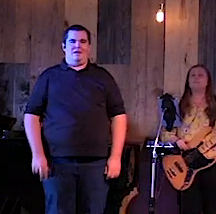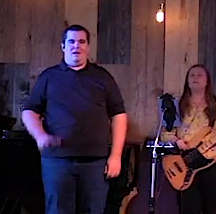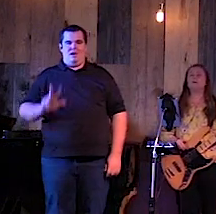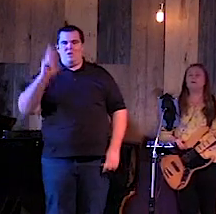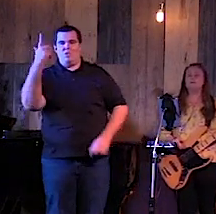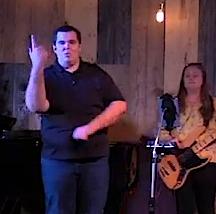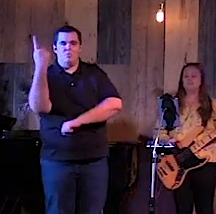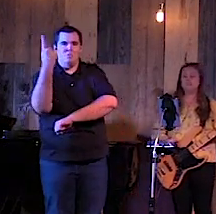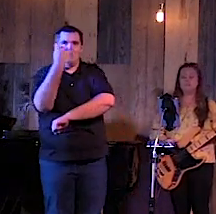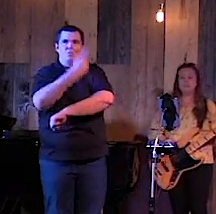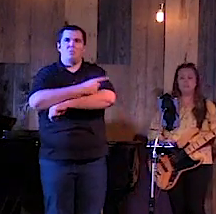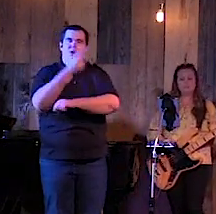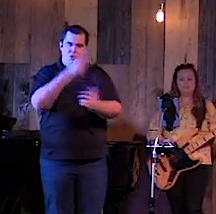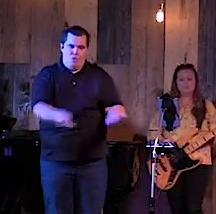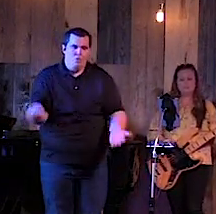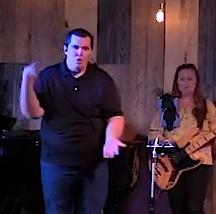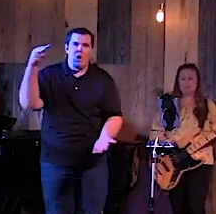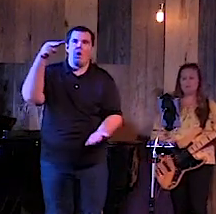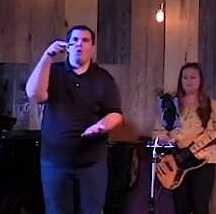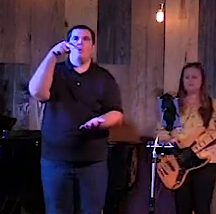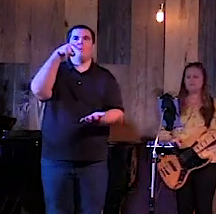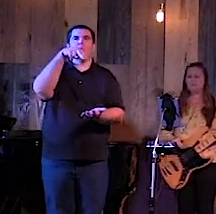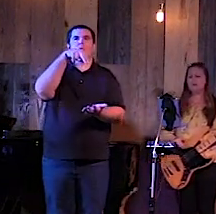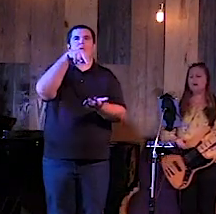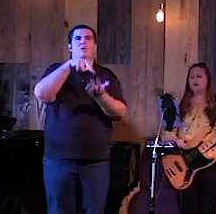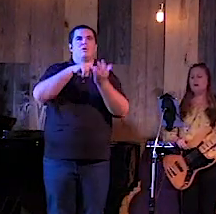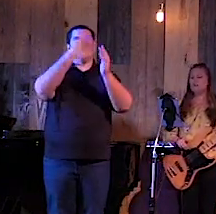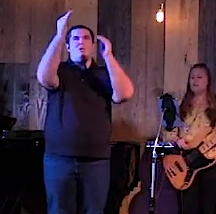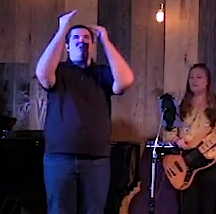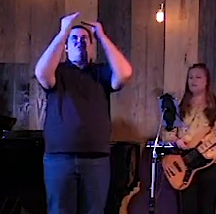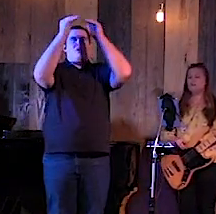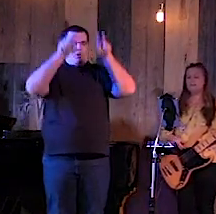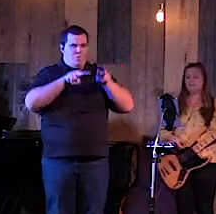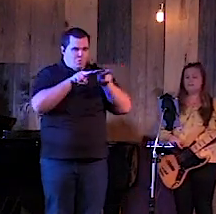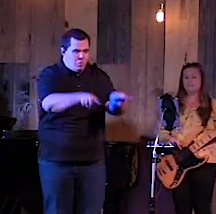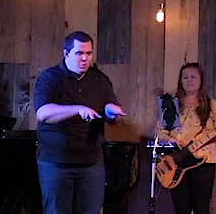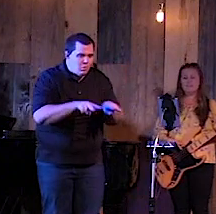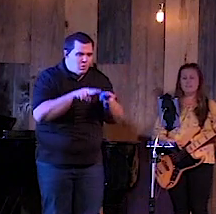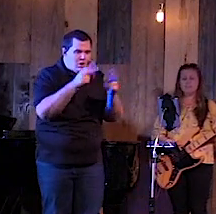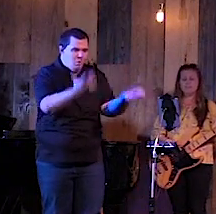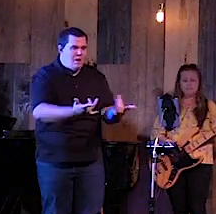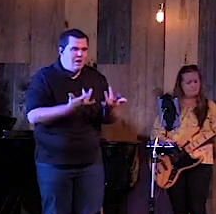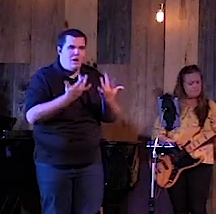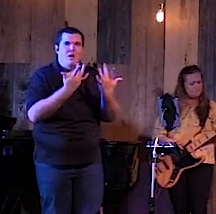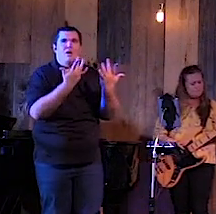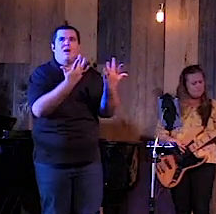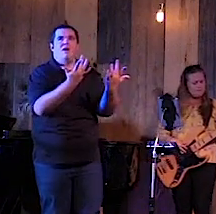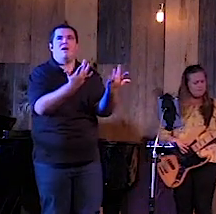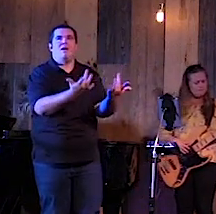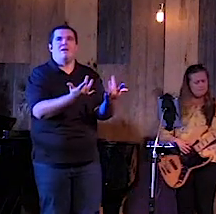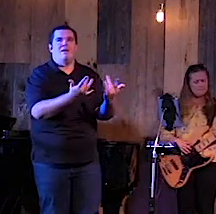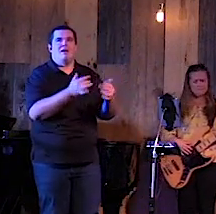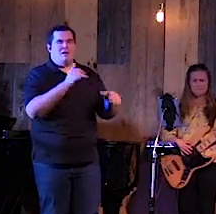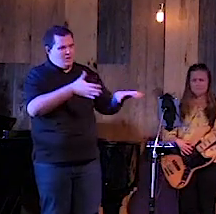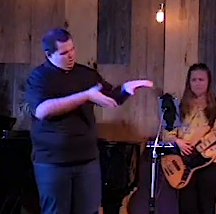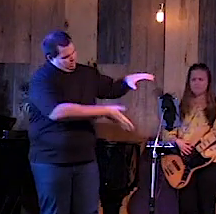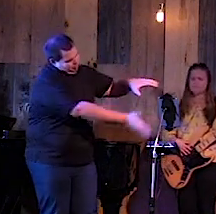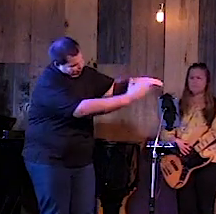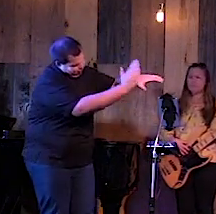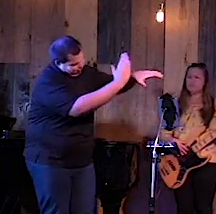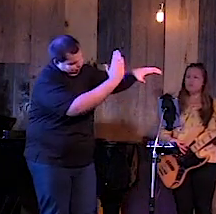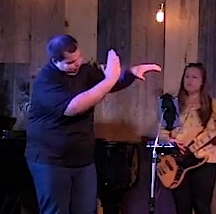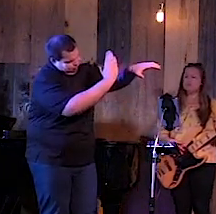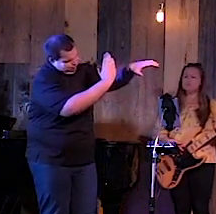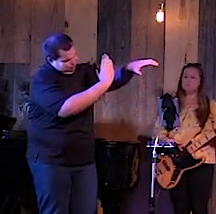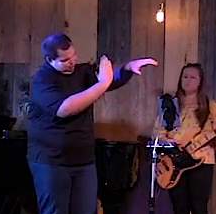And the morning that you rose, all of heaven held its breath, till